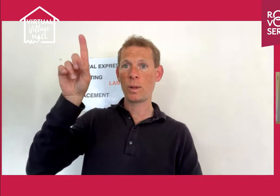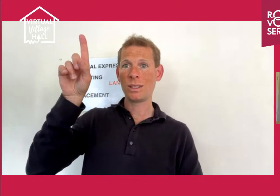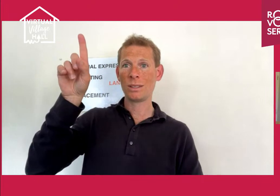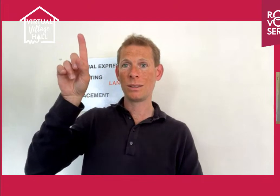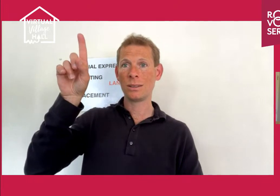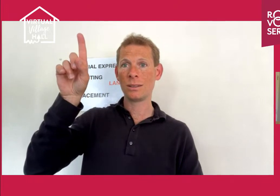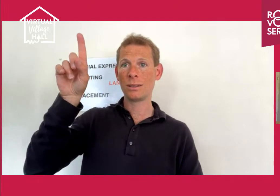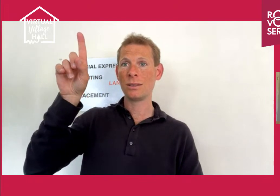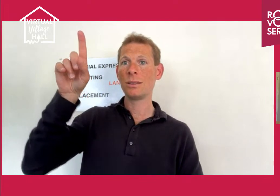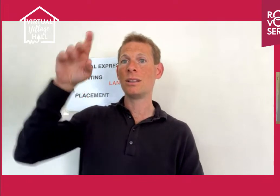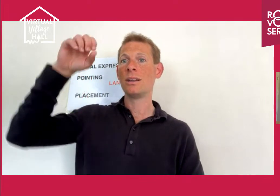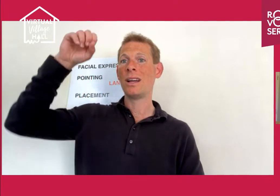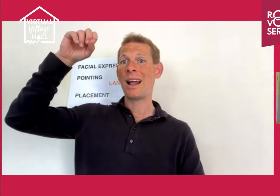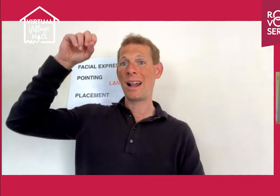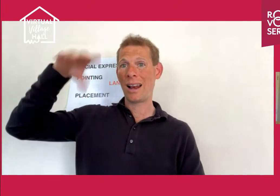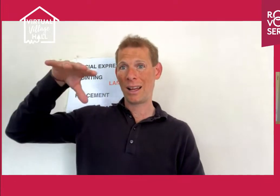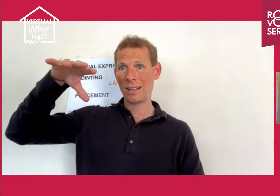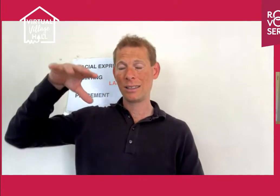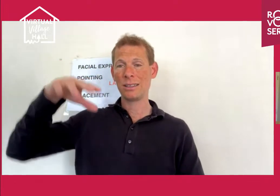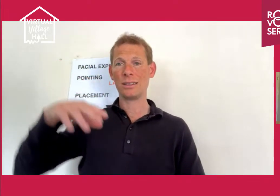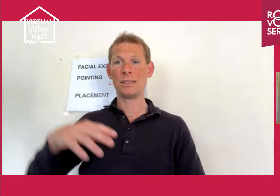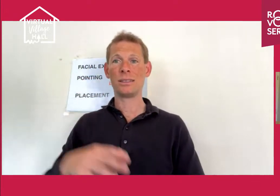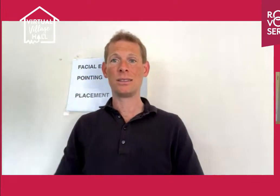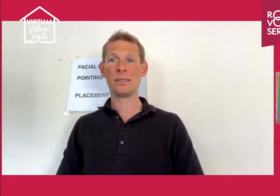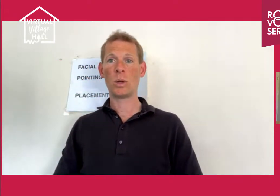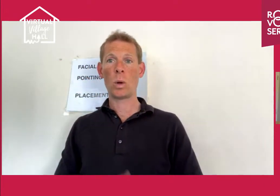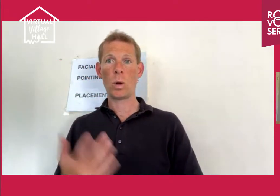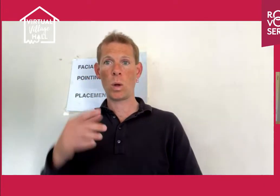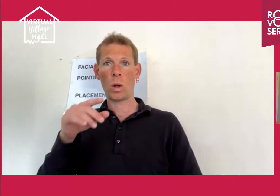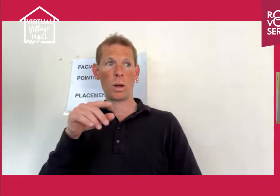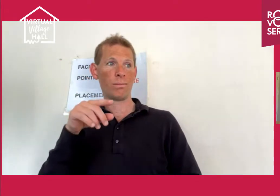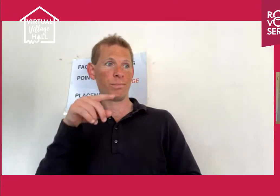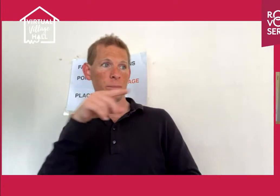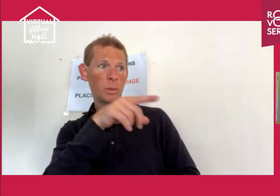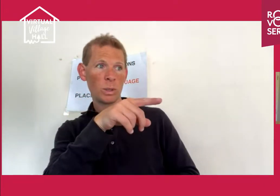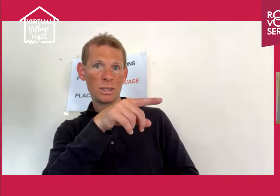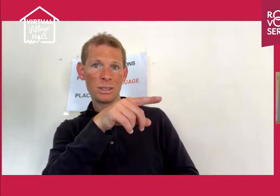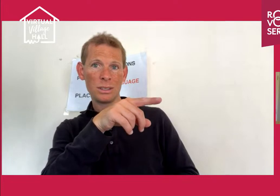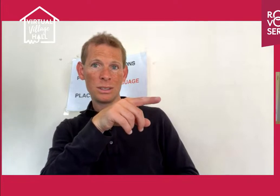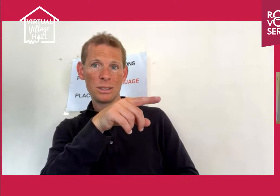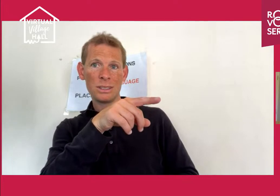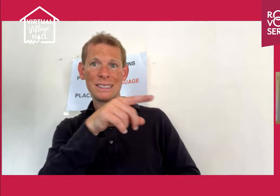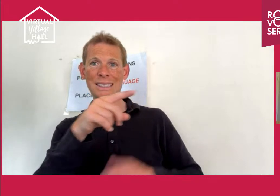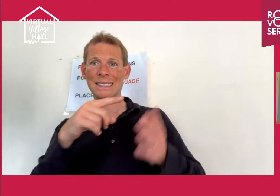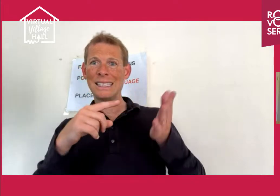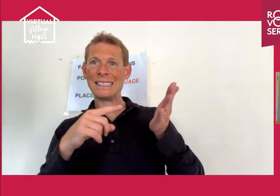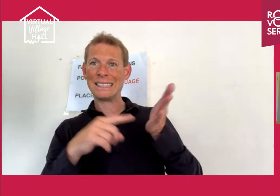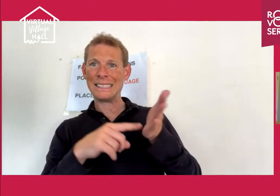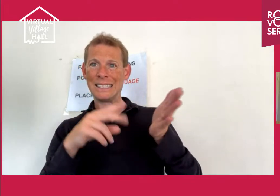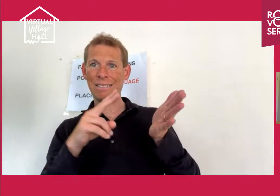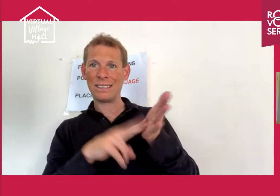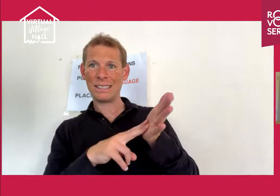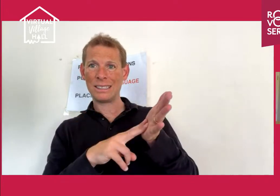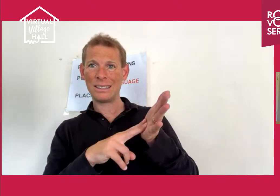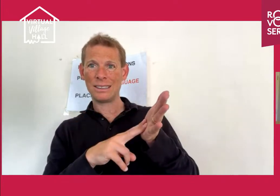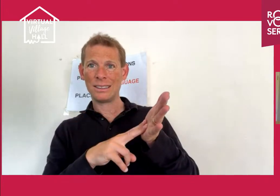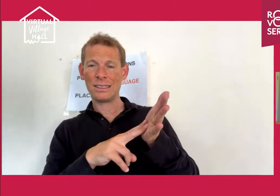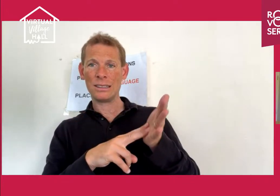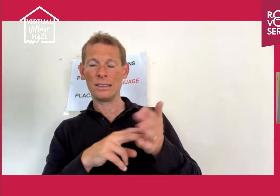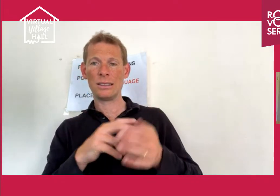to if it's a light or if it's a sun or if it's whatever you're talking about. You're pointing to the object. If it's a TV,